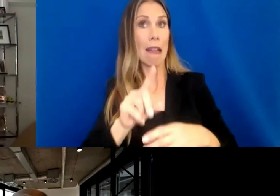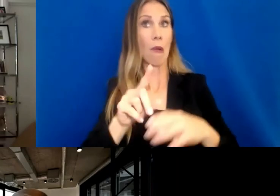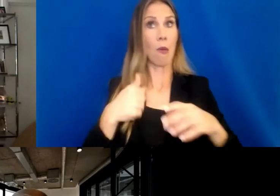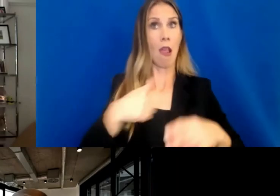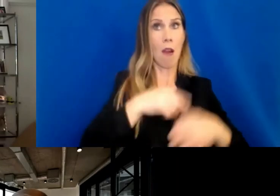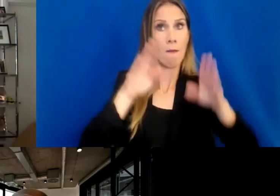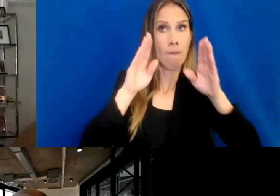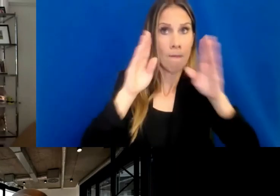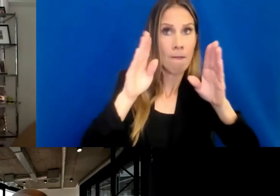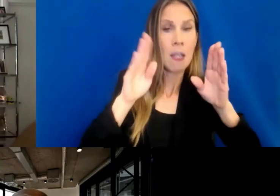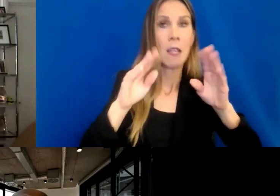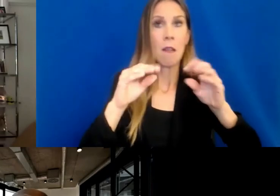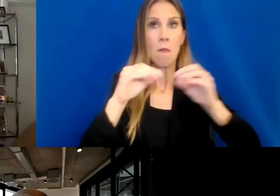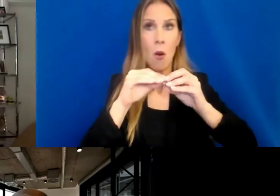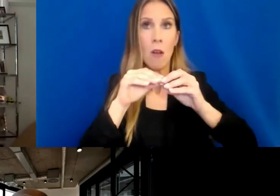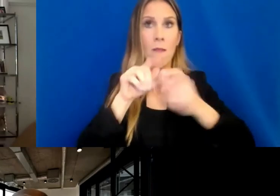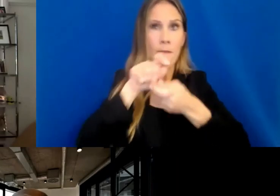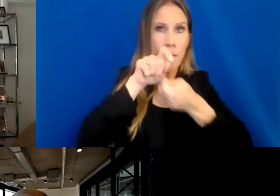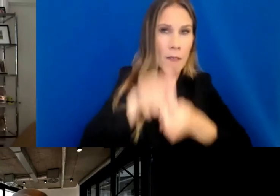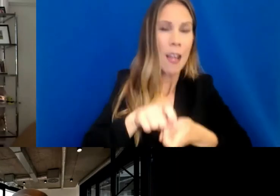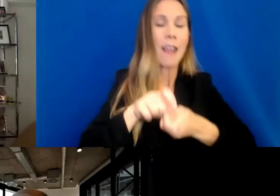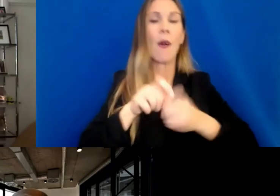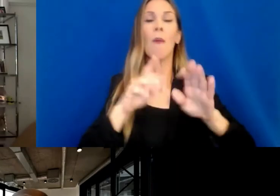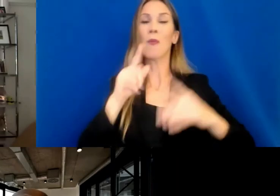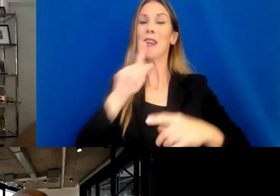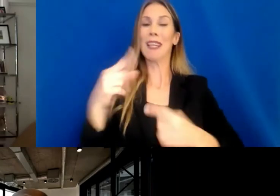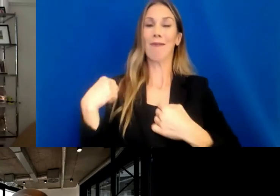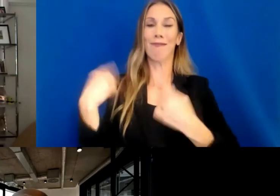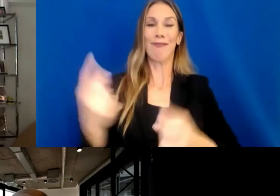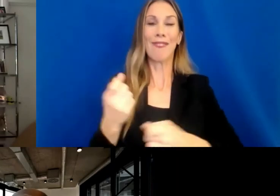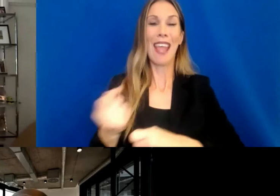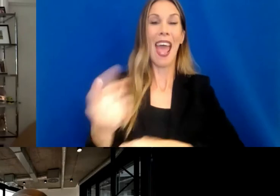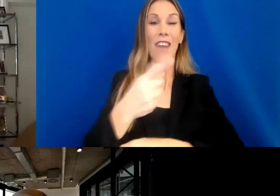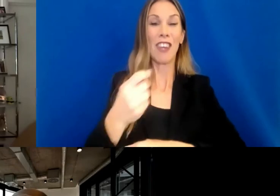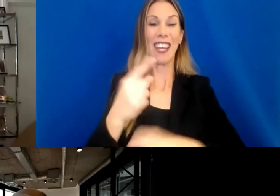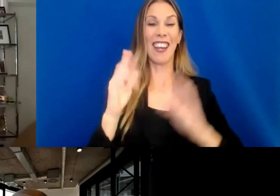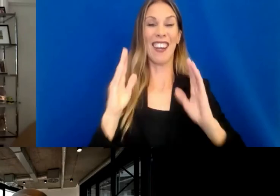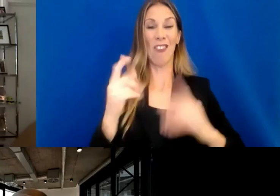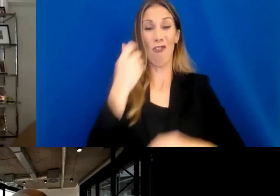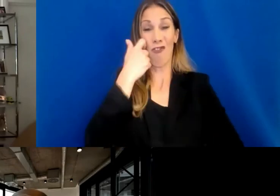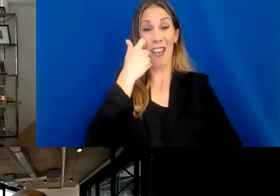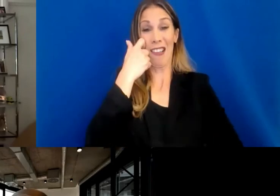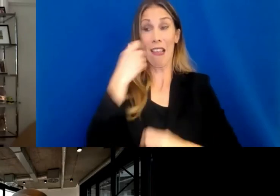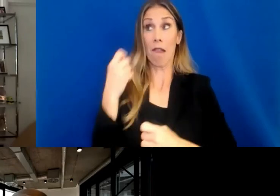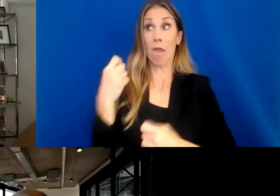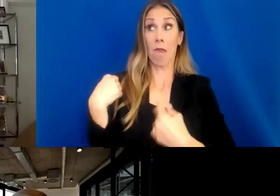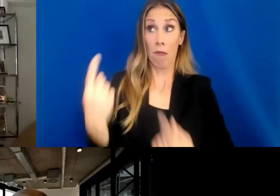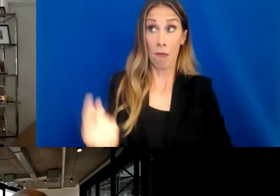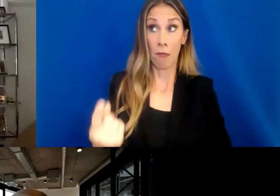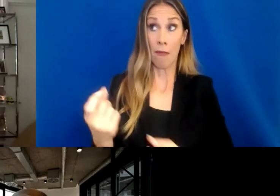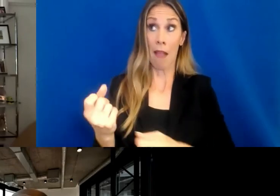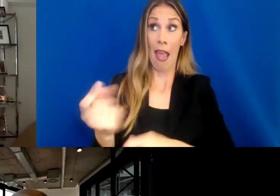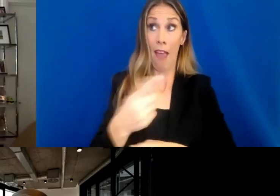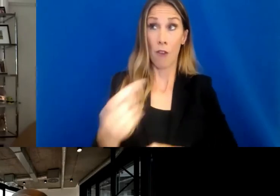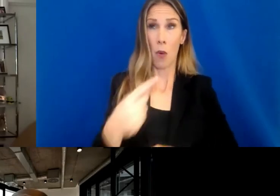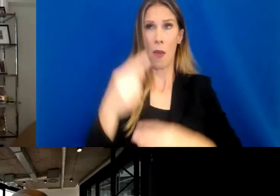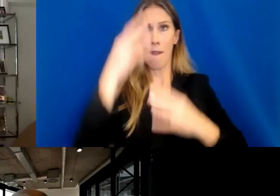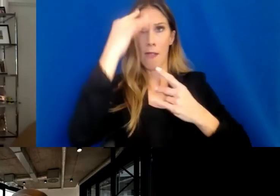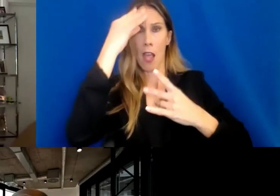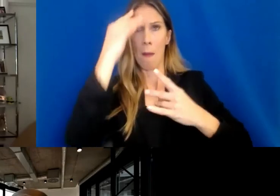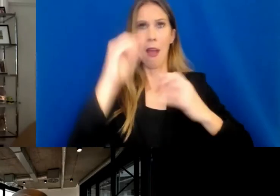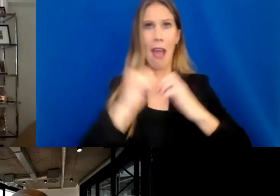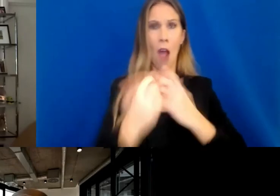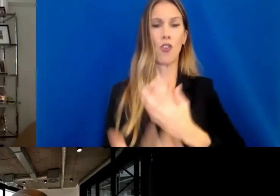this, I say, every year, this century, to what it means to be inclusive of those